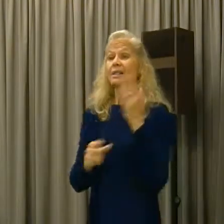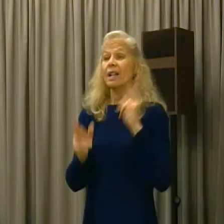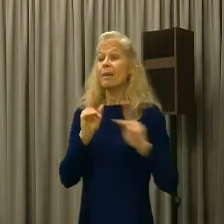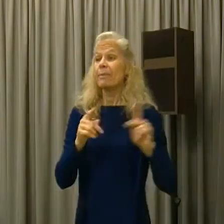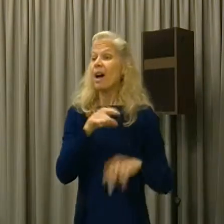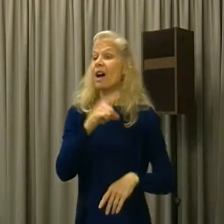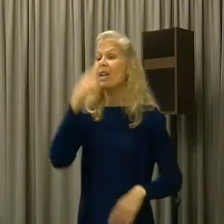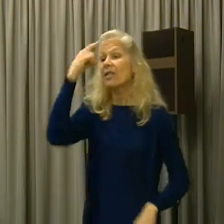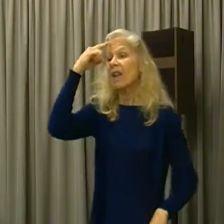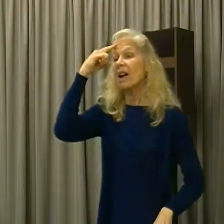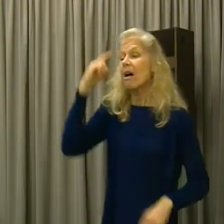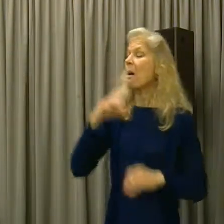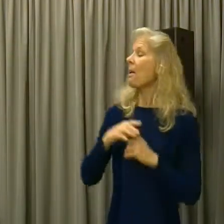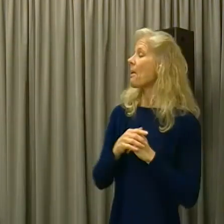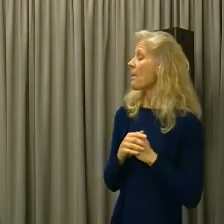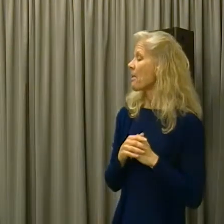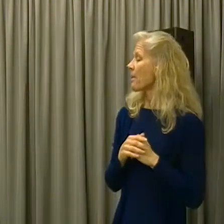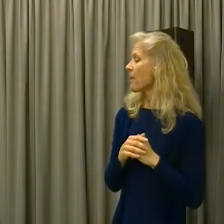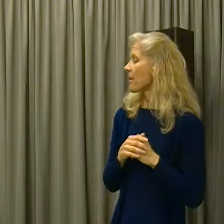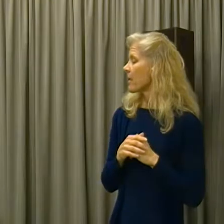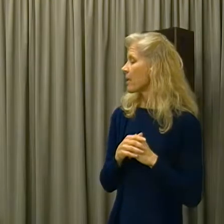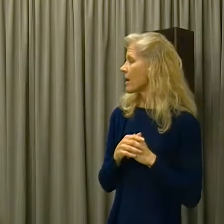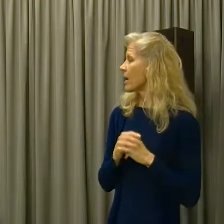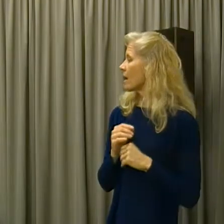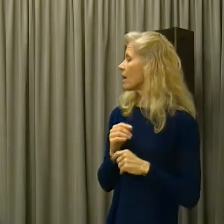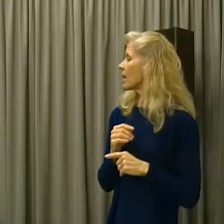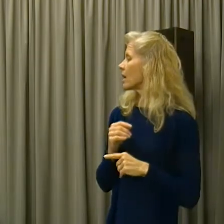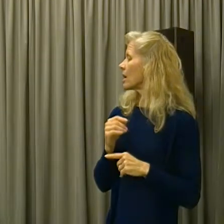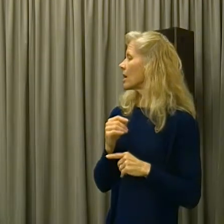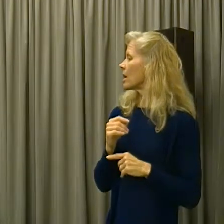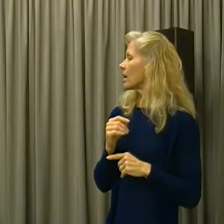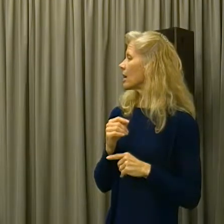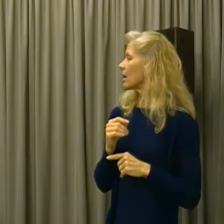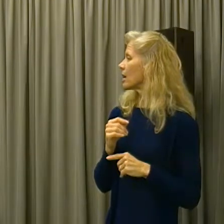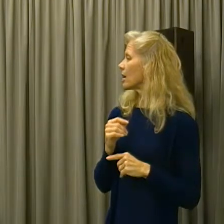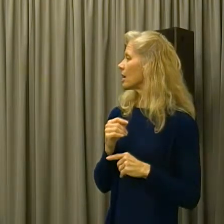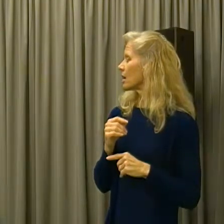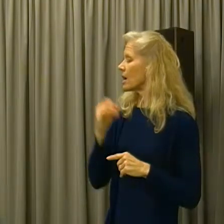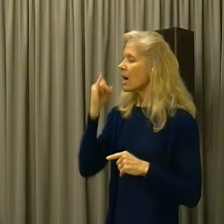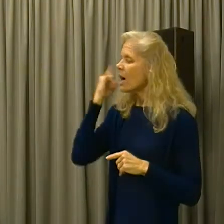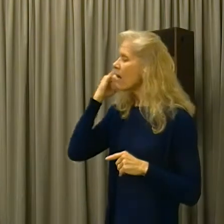Well, let's see. Peter blinded Elymas the sorcerer.